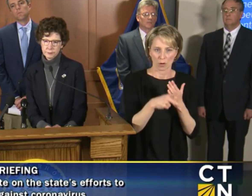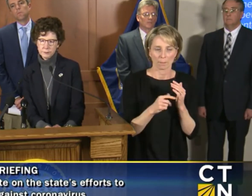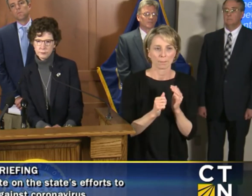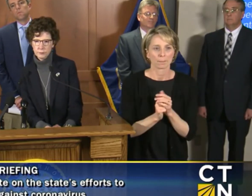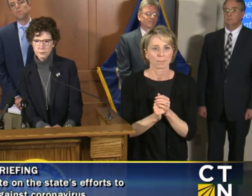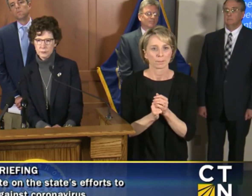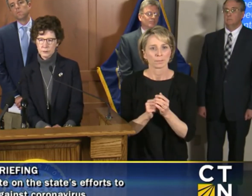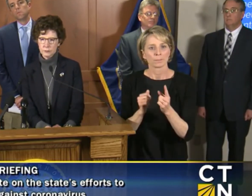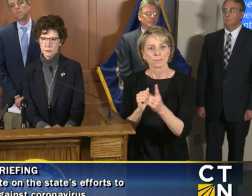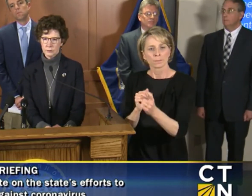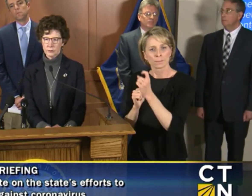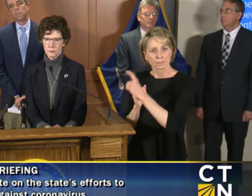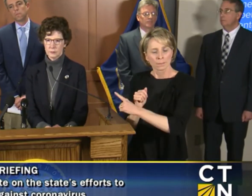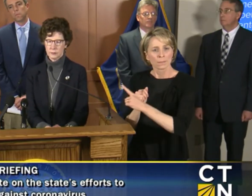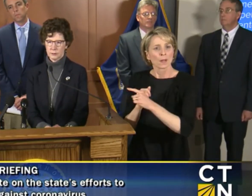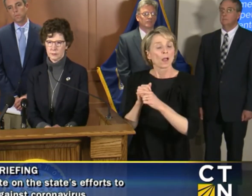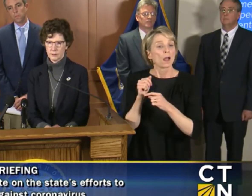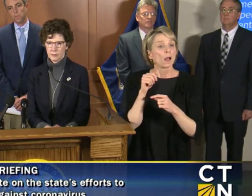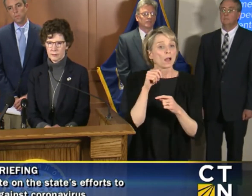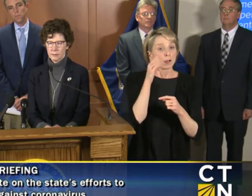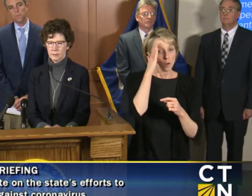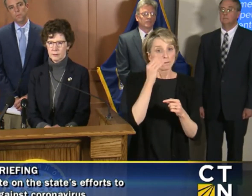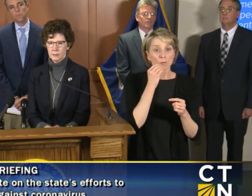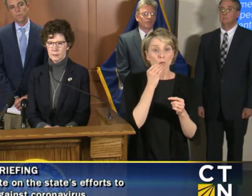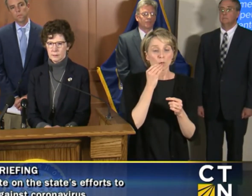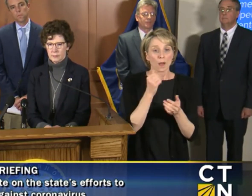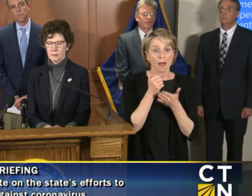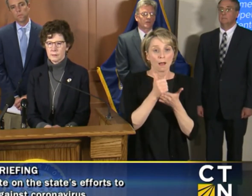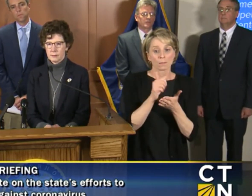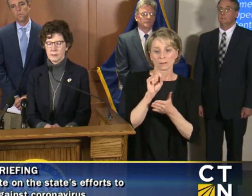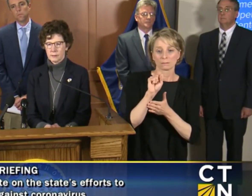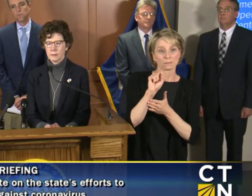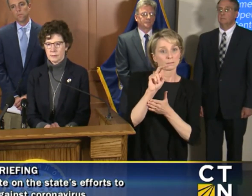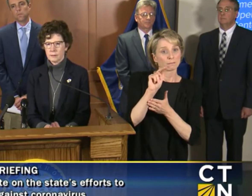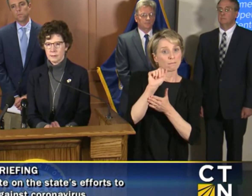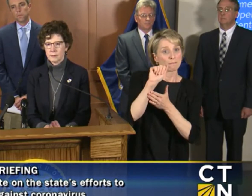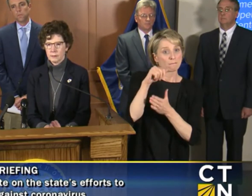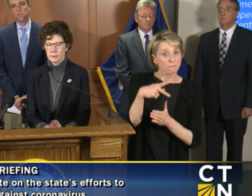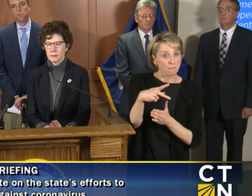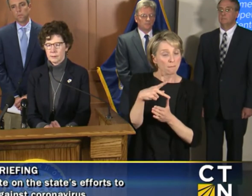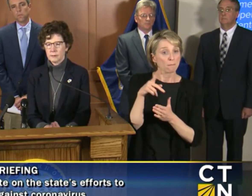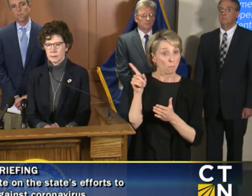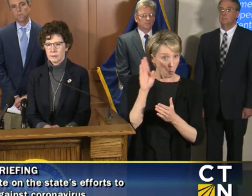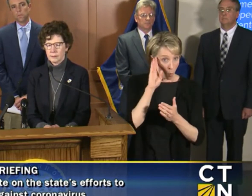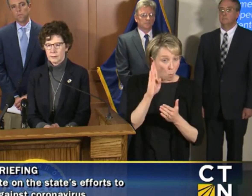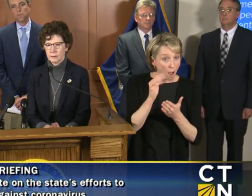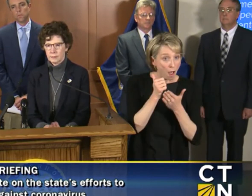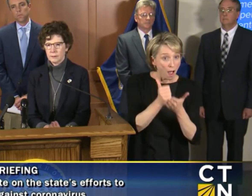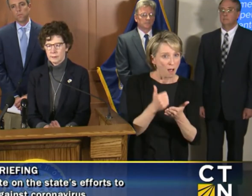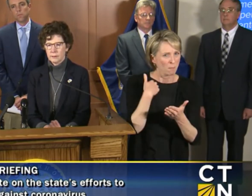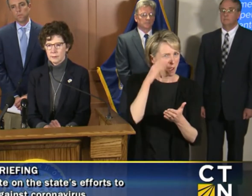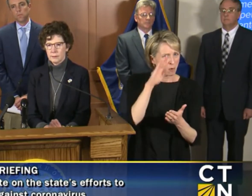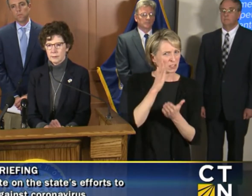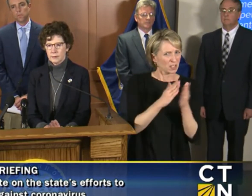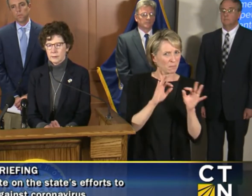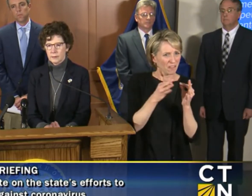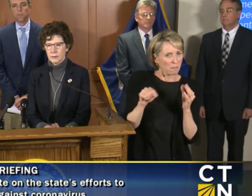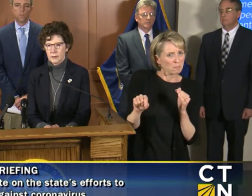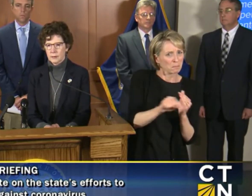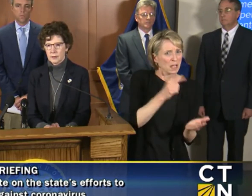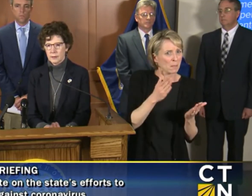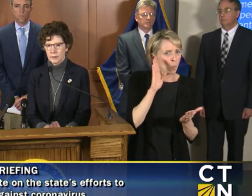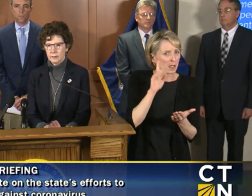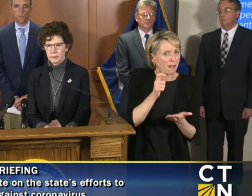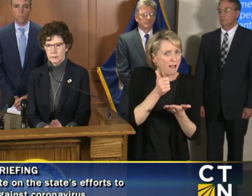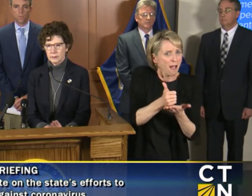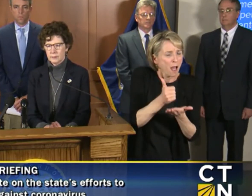any kind of expansion of SNAP, or what are you hearing about that? I can imagine there might be some families in a situation where they might need some assistance